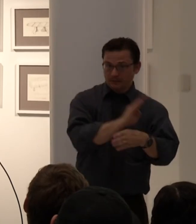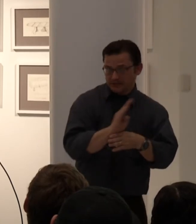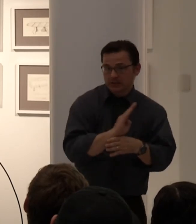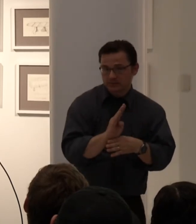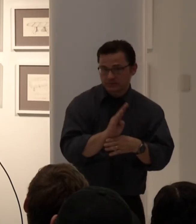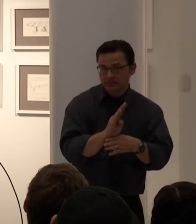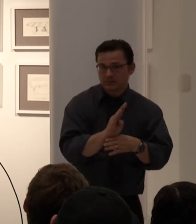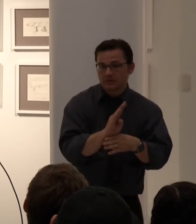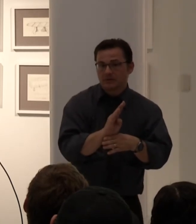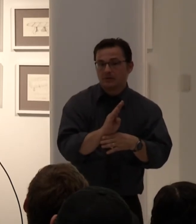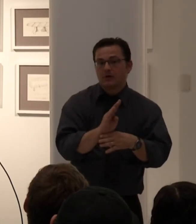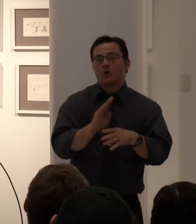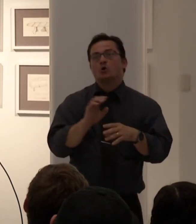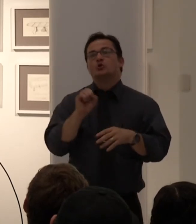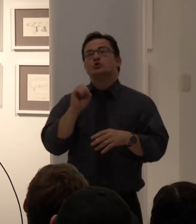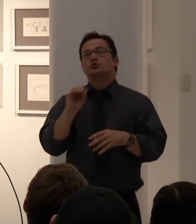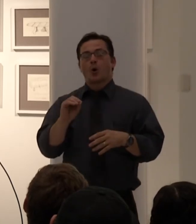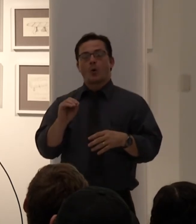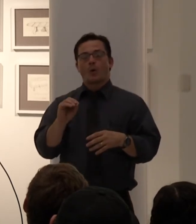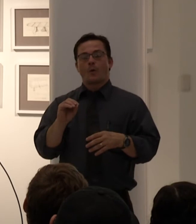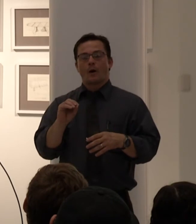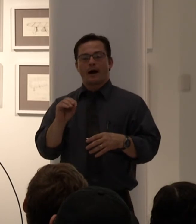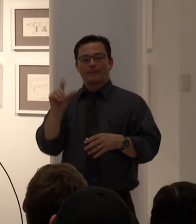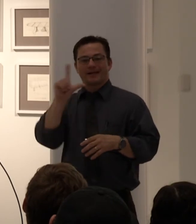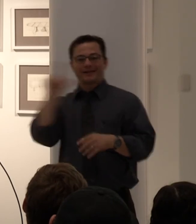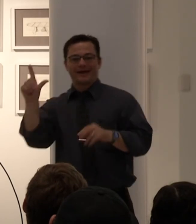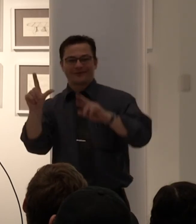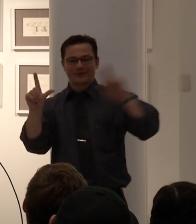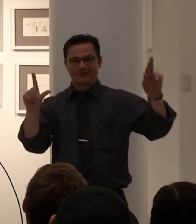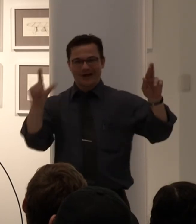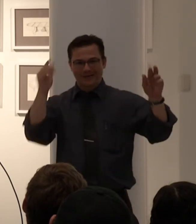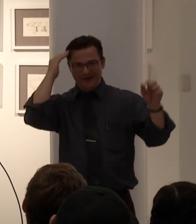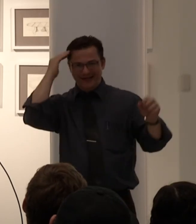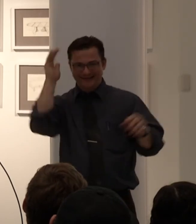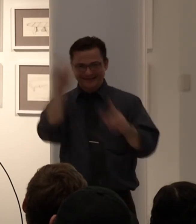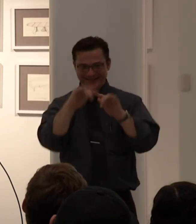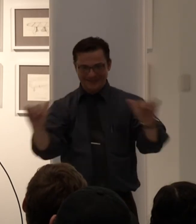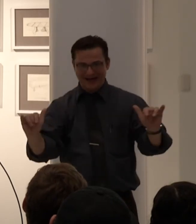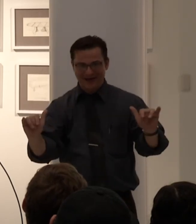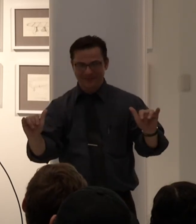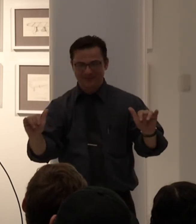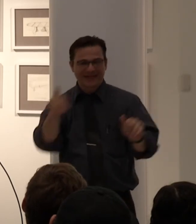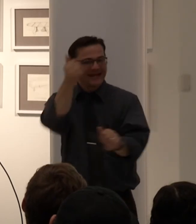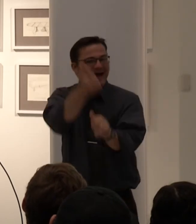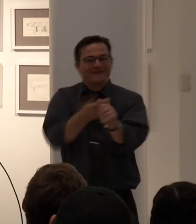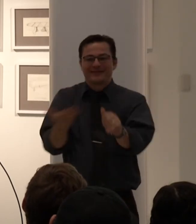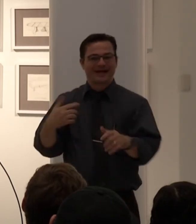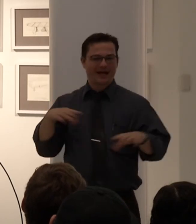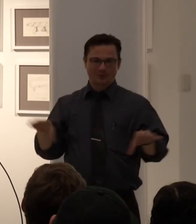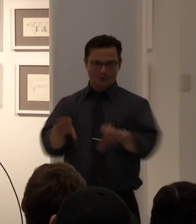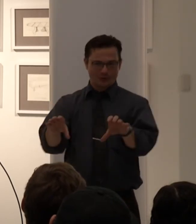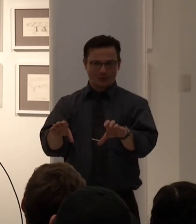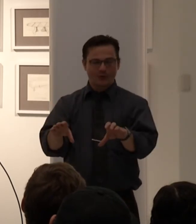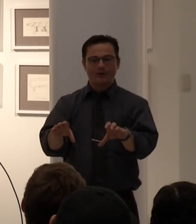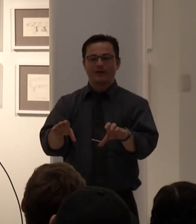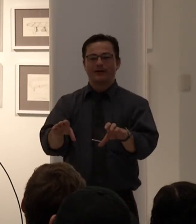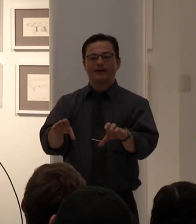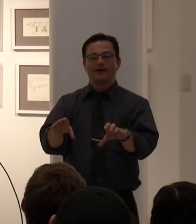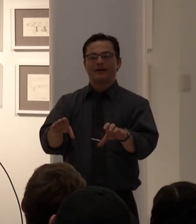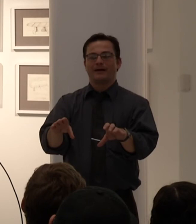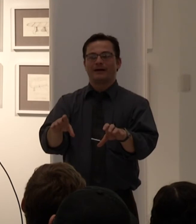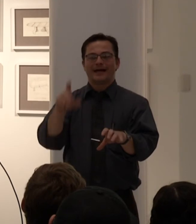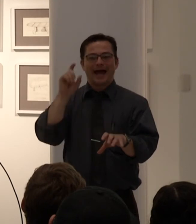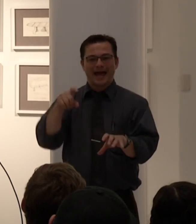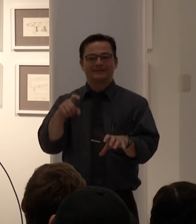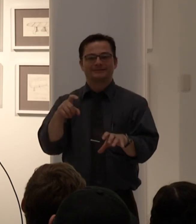to business. So I am left brain and right brain at the same time, and absolutely everything I do has to